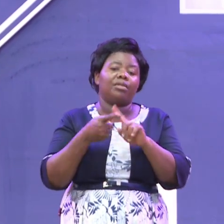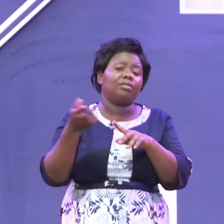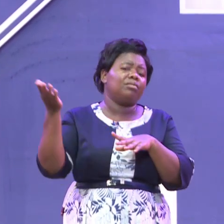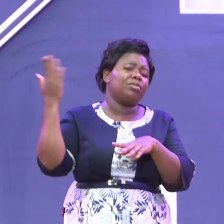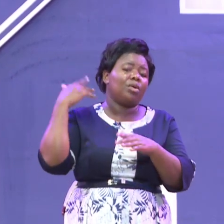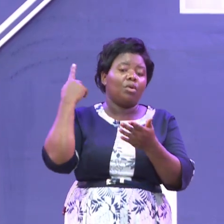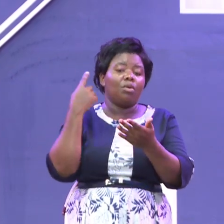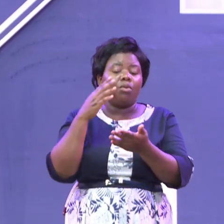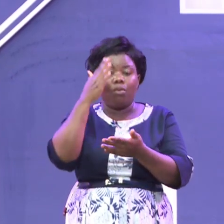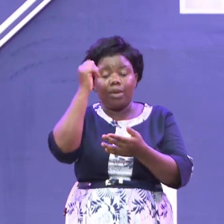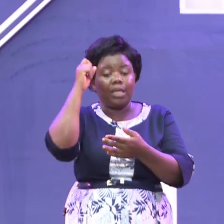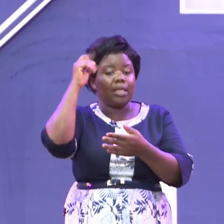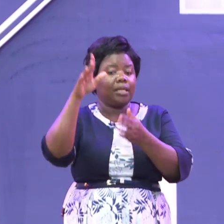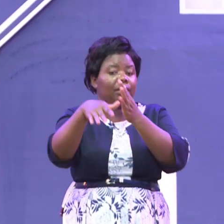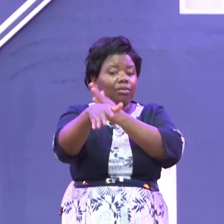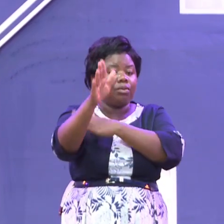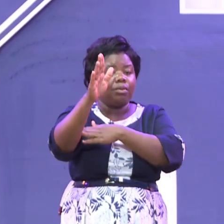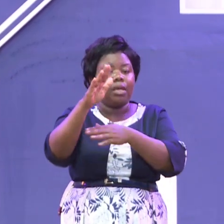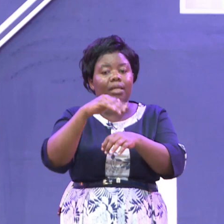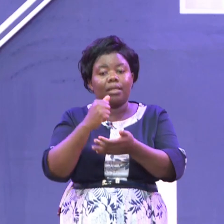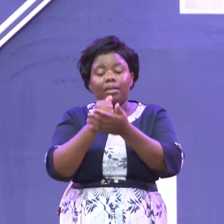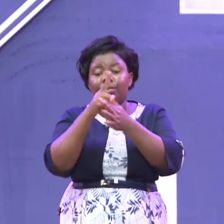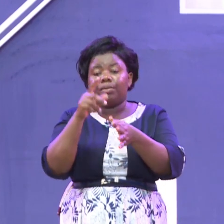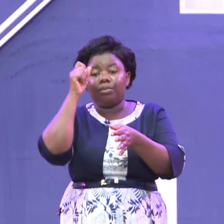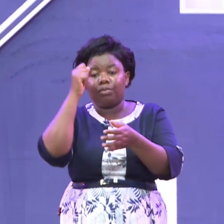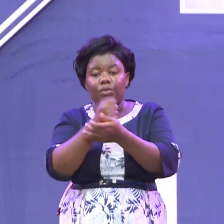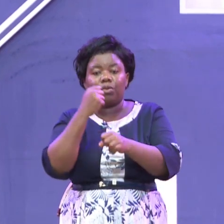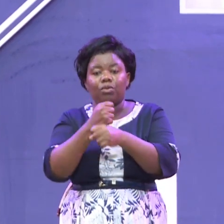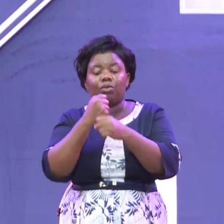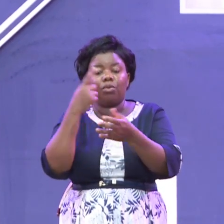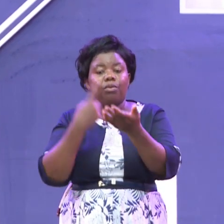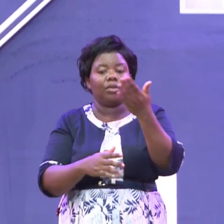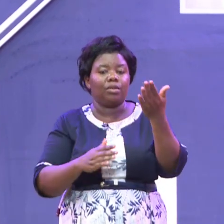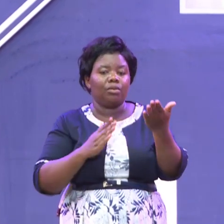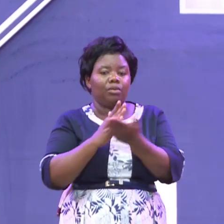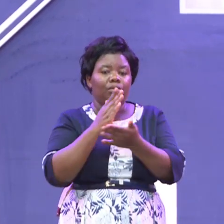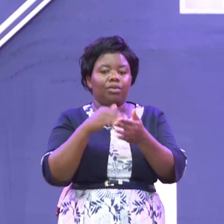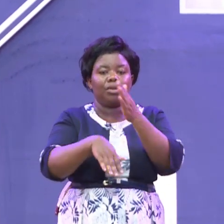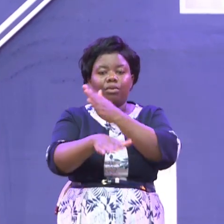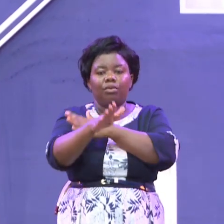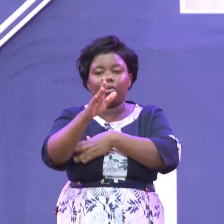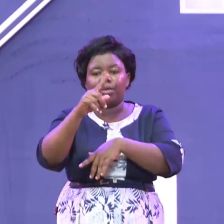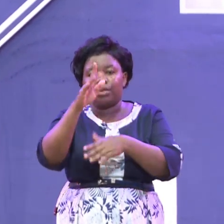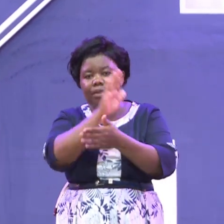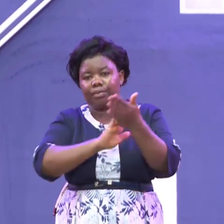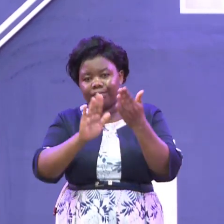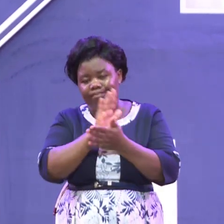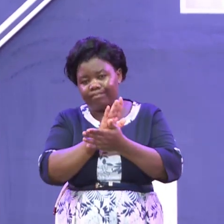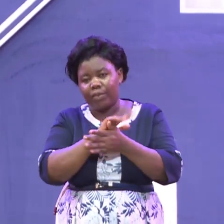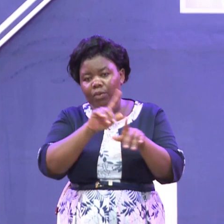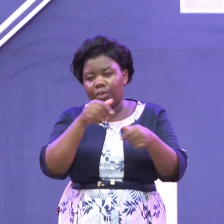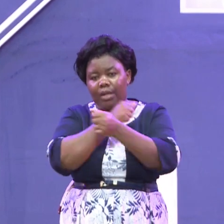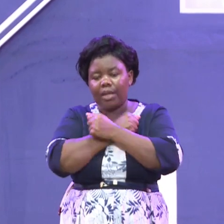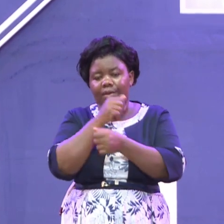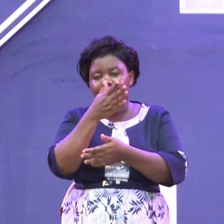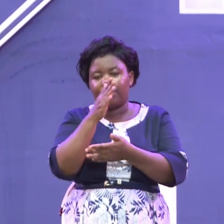Katonda ekyabaleeteranga okukola ebituufu mu maaso ga Mukama tubaagala nnyo y'ensonga lwaki twewaayo